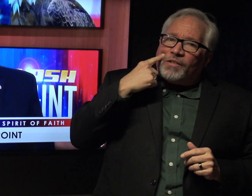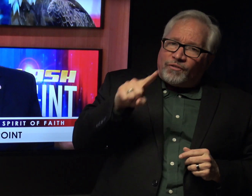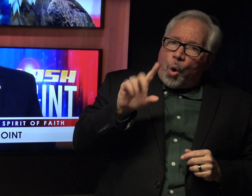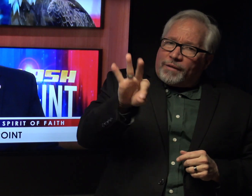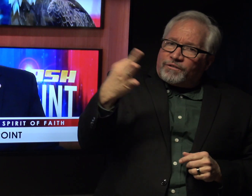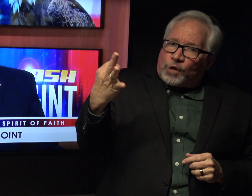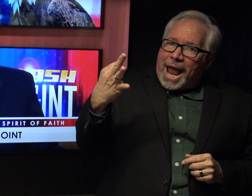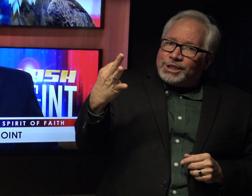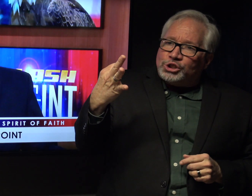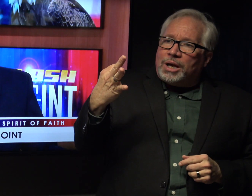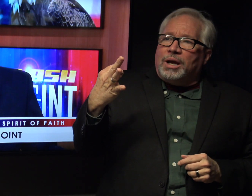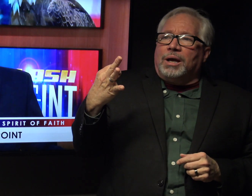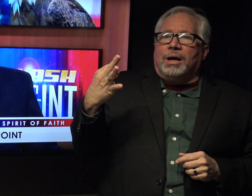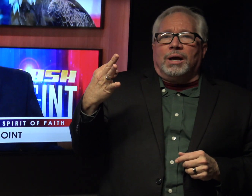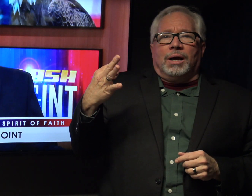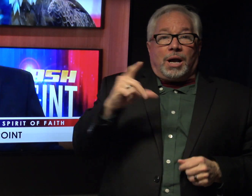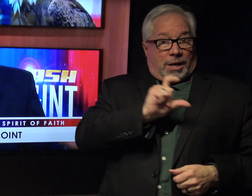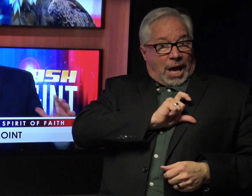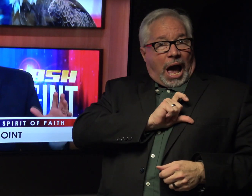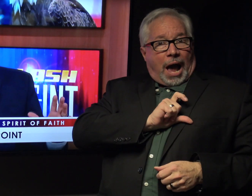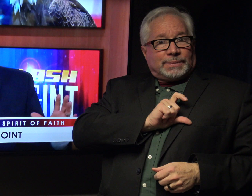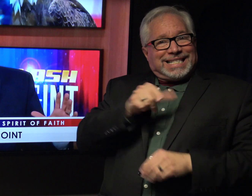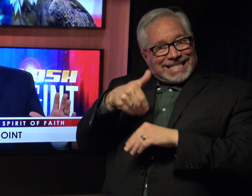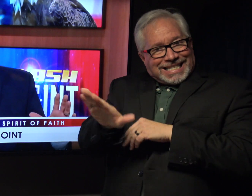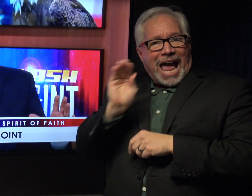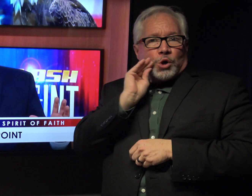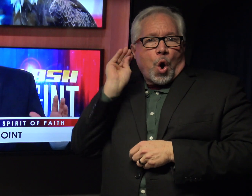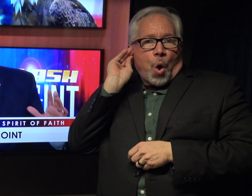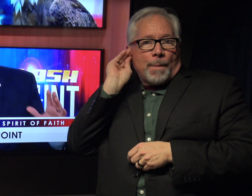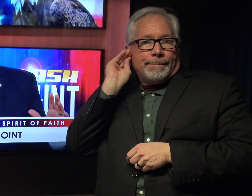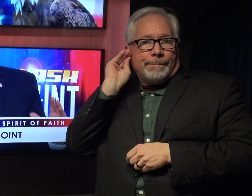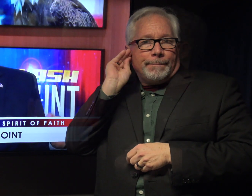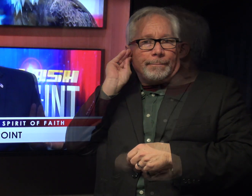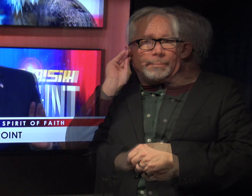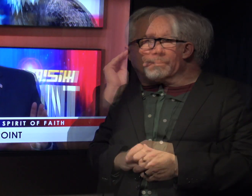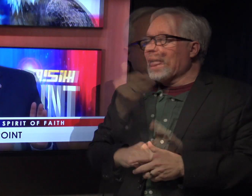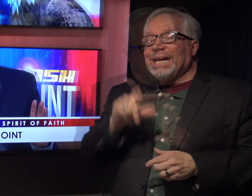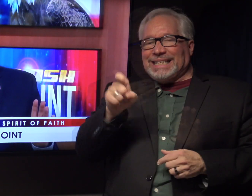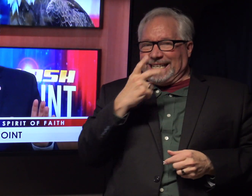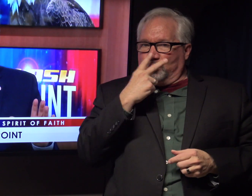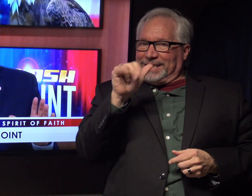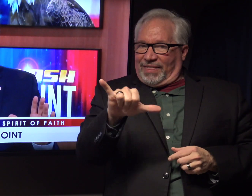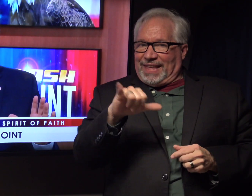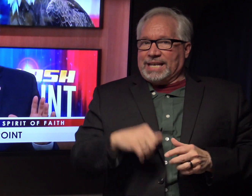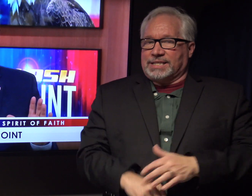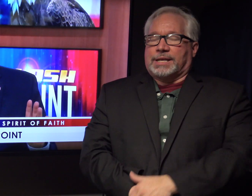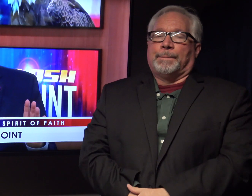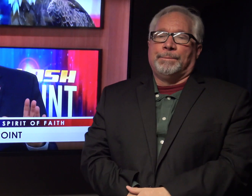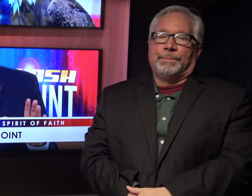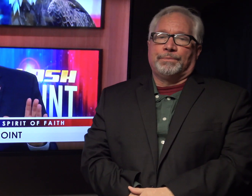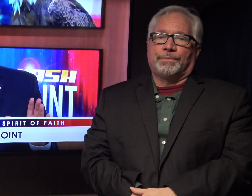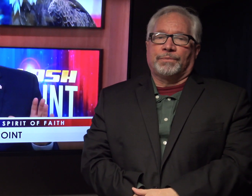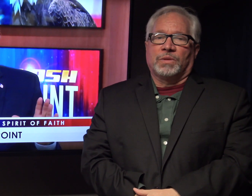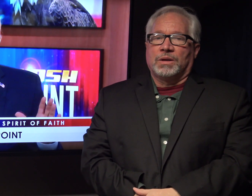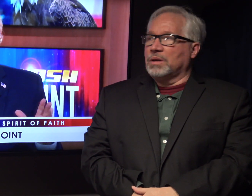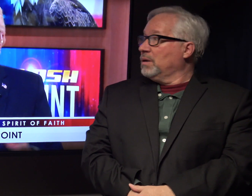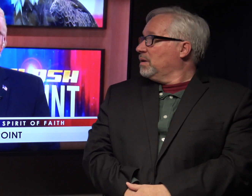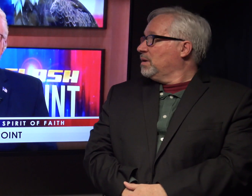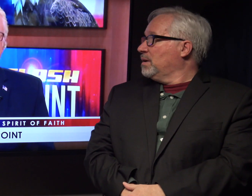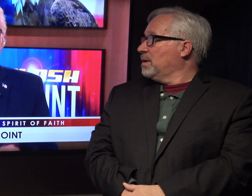home. This is just amazing. But wait, it gets better. All right, I want to put up this. All right, gentlemen, this is the clip. You know, I